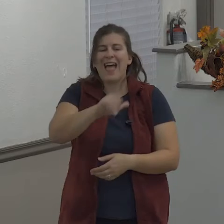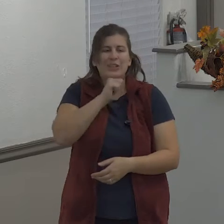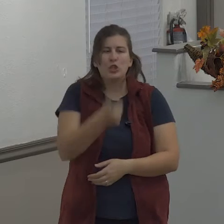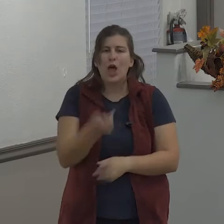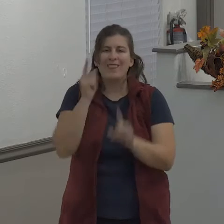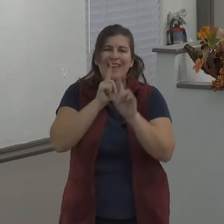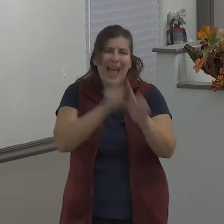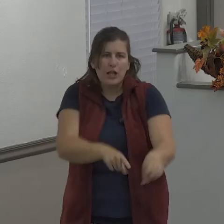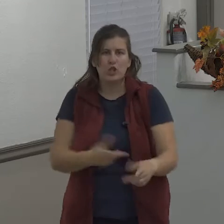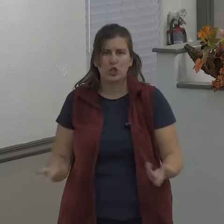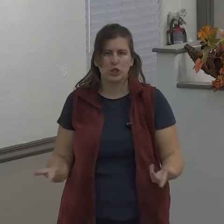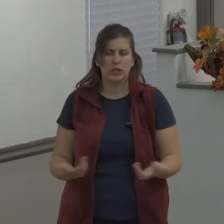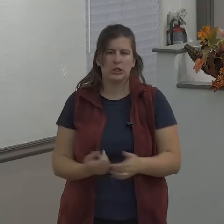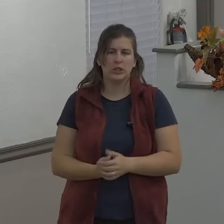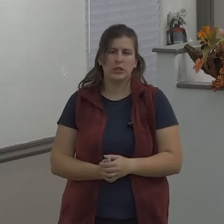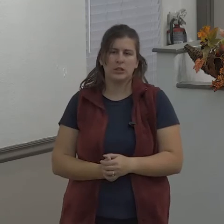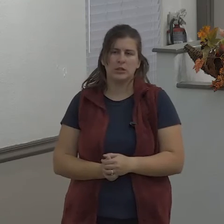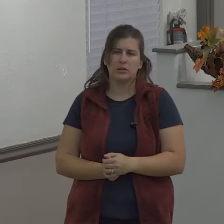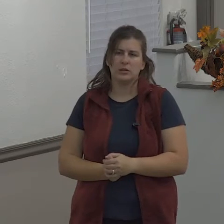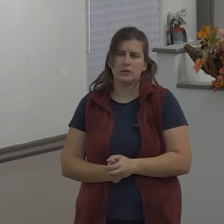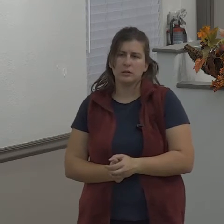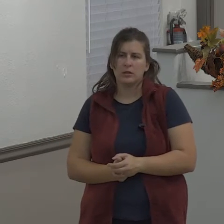that's not the answer.